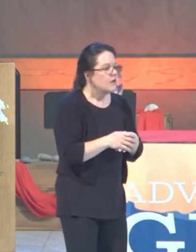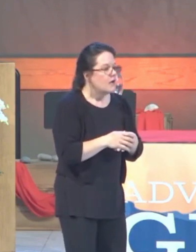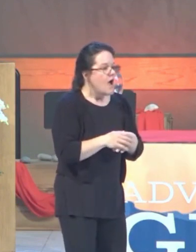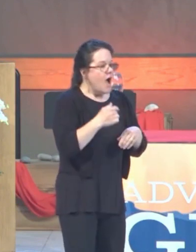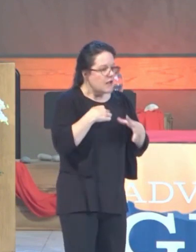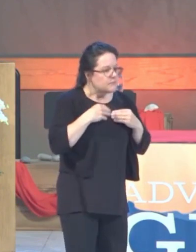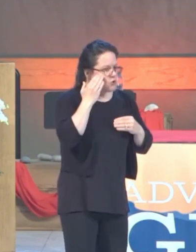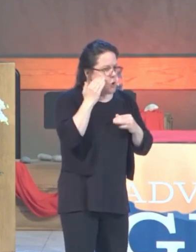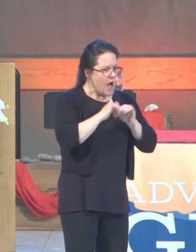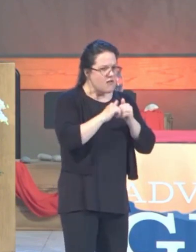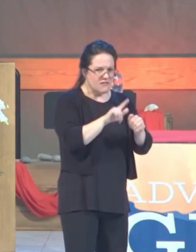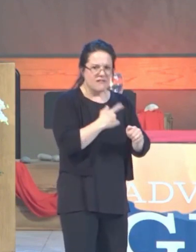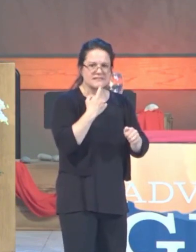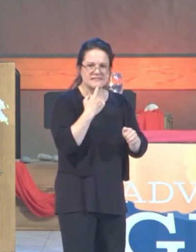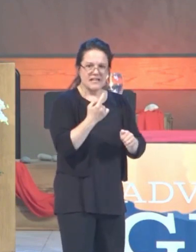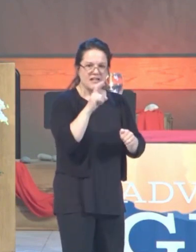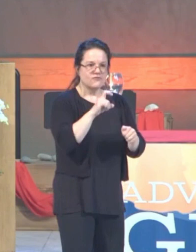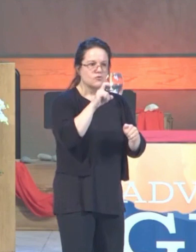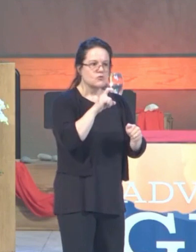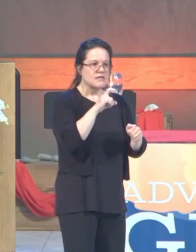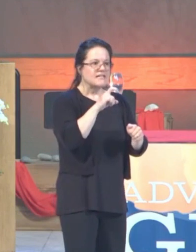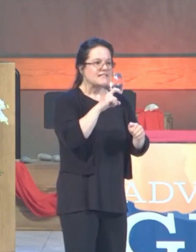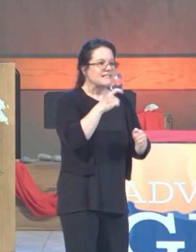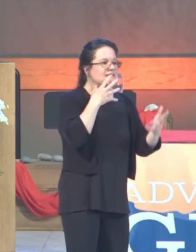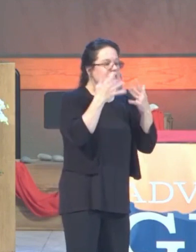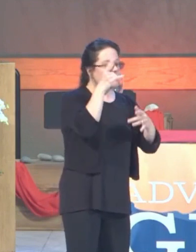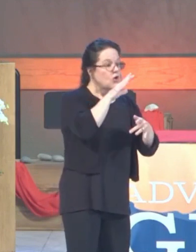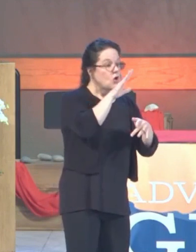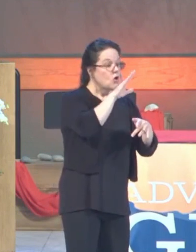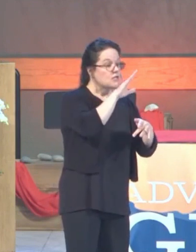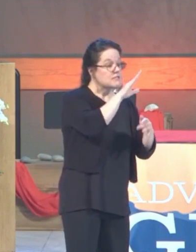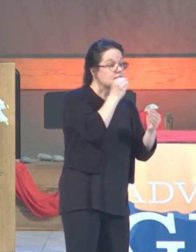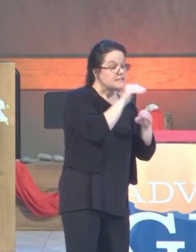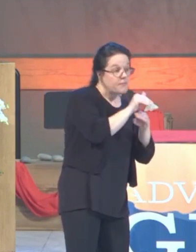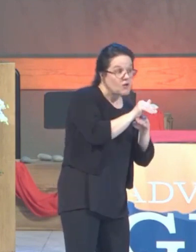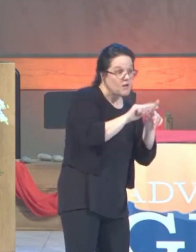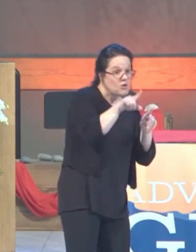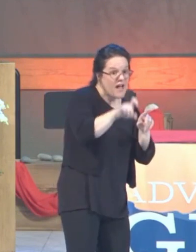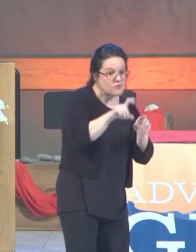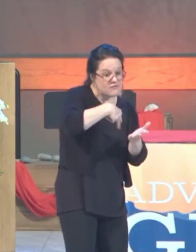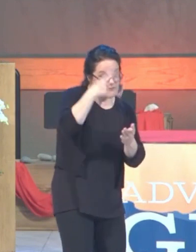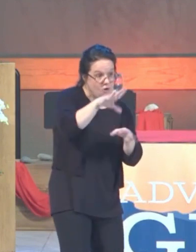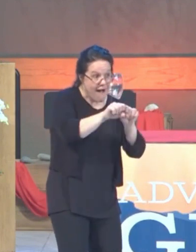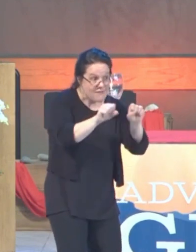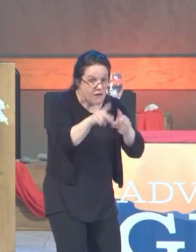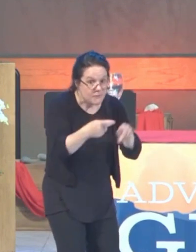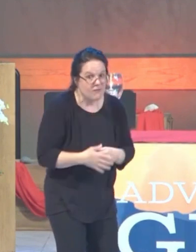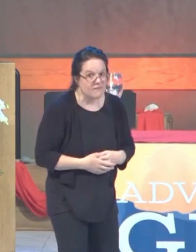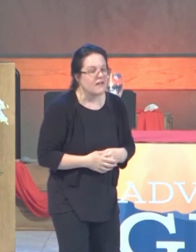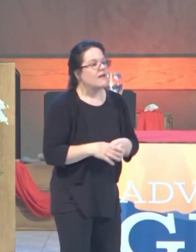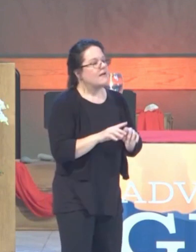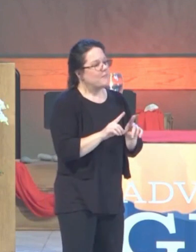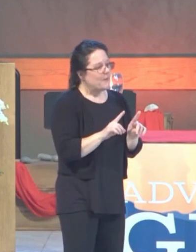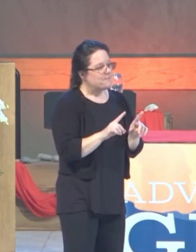Except, you know how when they say you got to dance, you got to sing for your supper? You got to dance for your hot dog, people. Okay, so if you're a straight